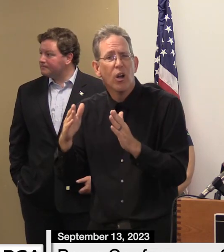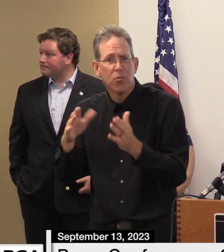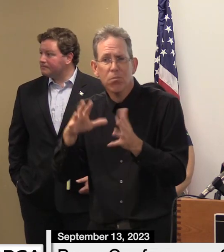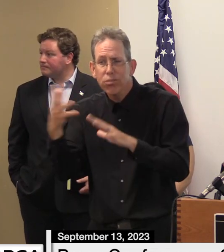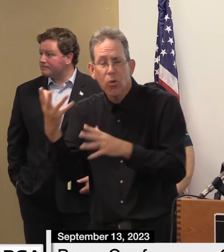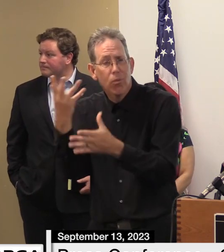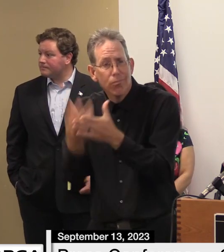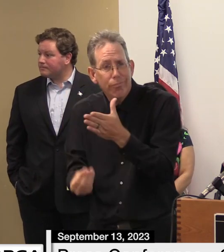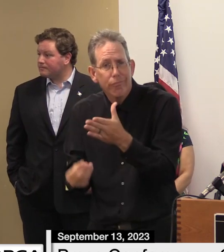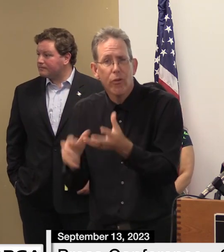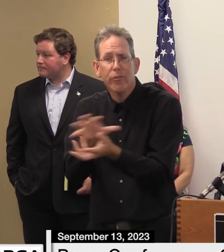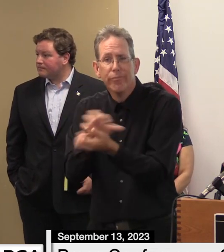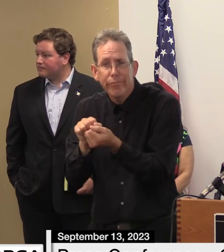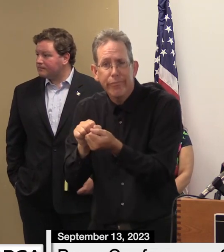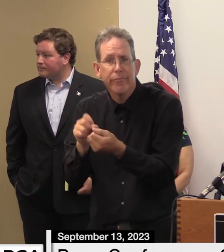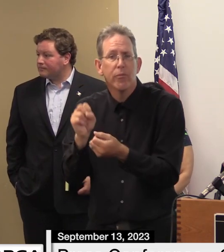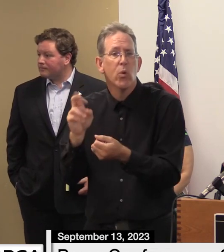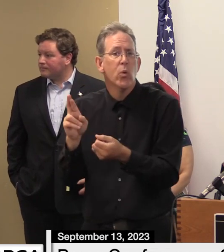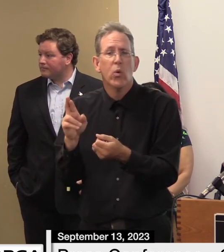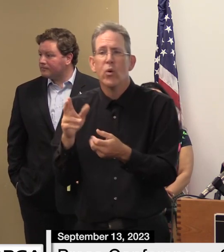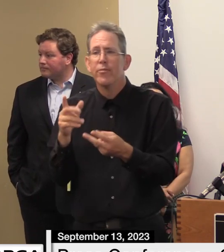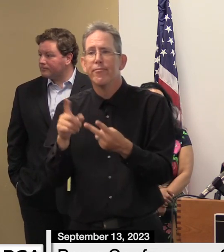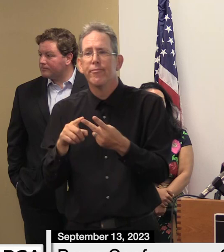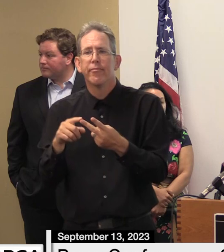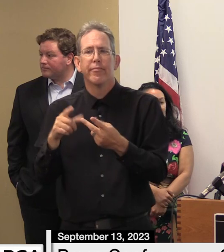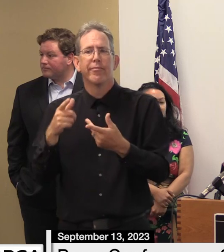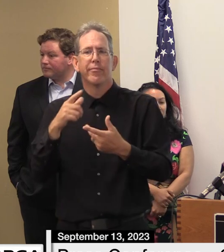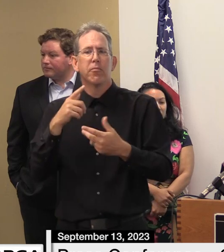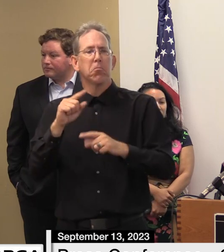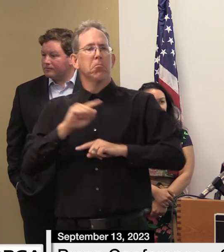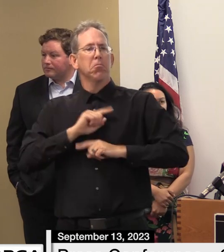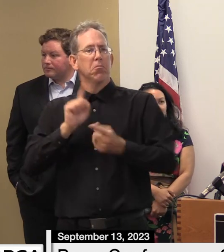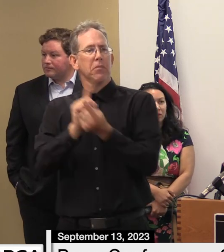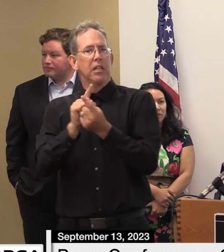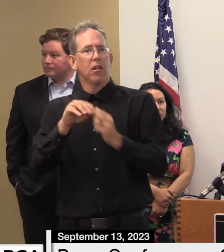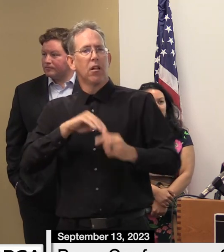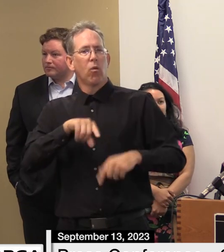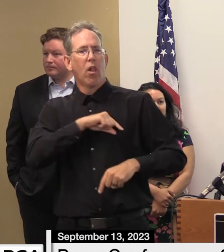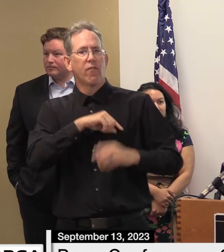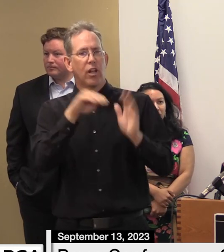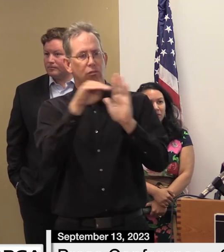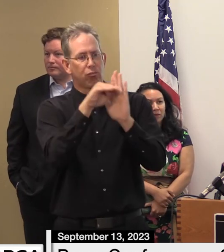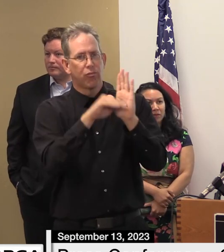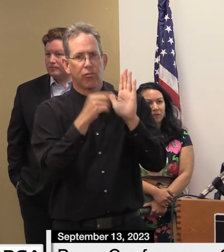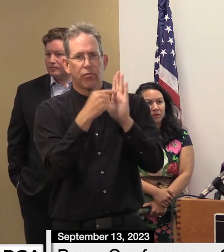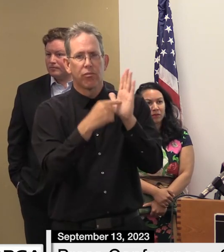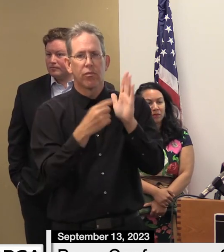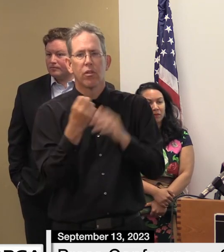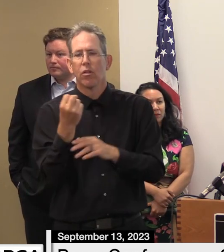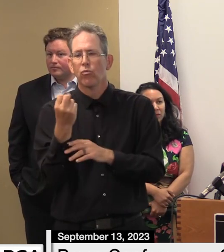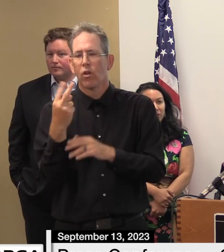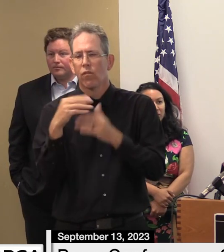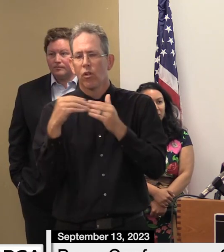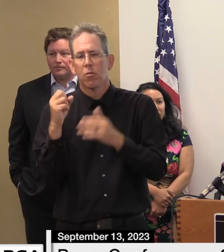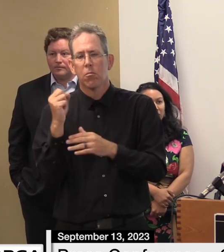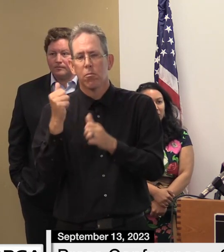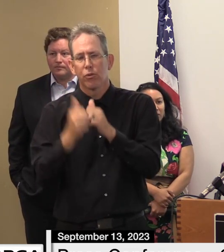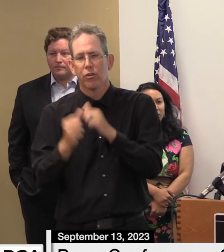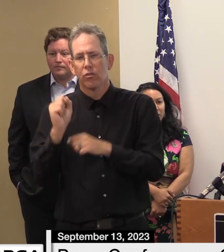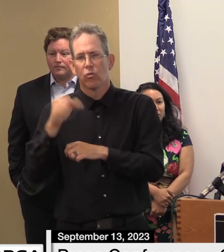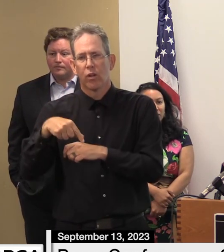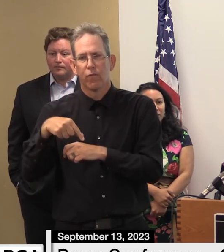met the qualifications of at least $12 per square foot for damages to their